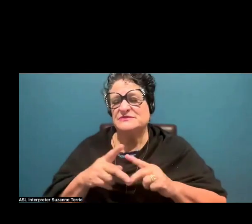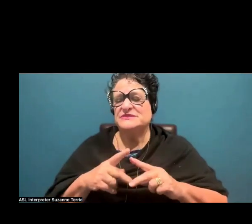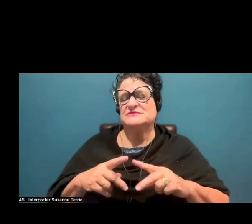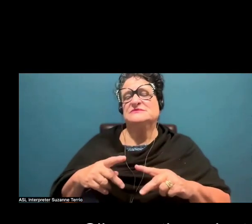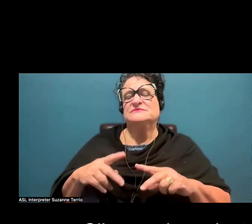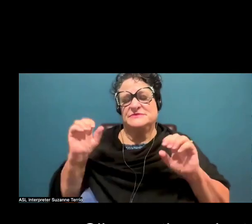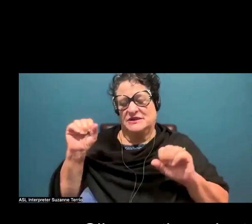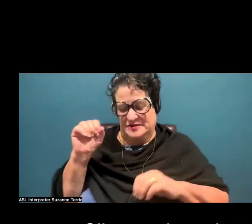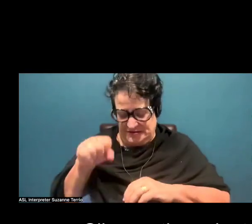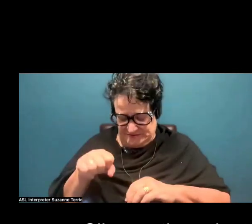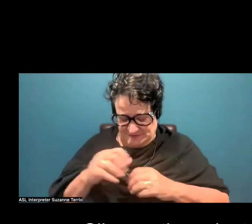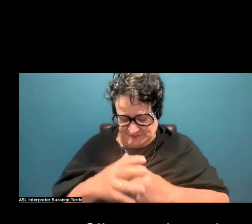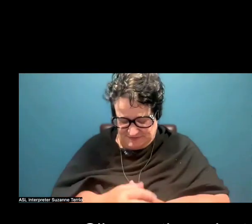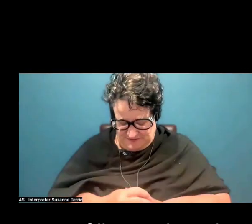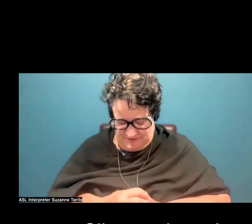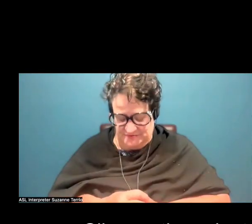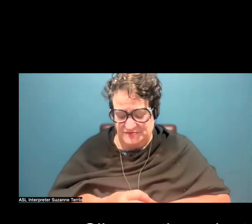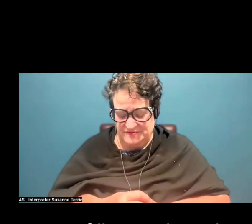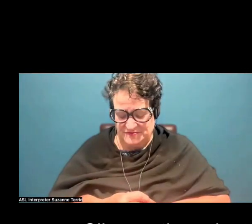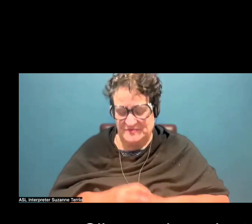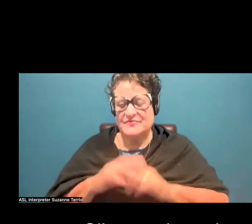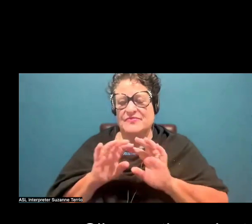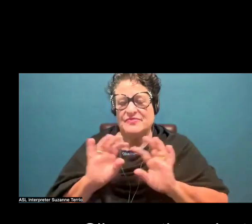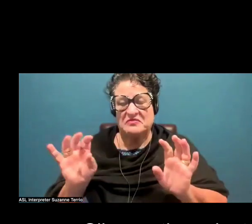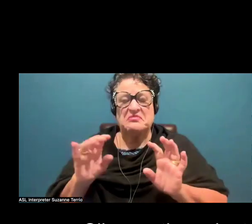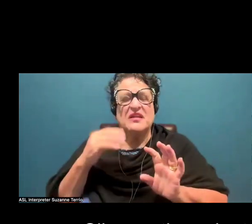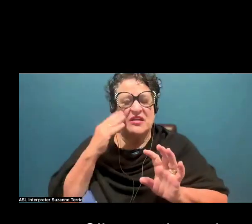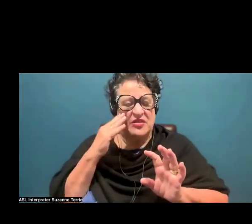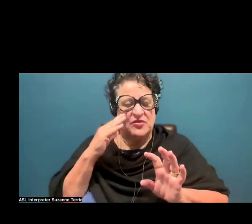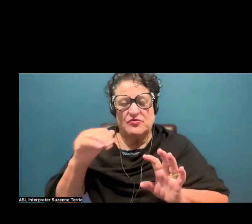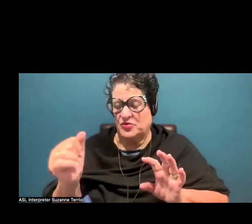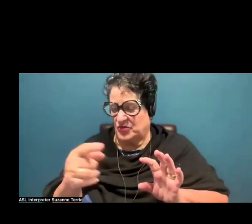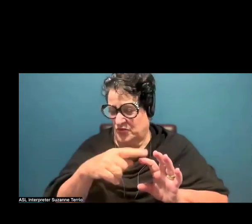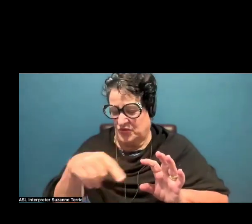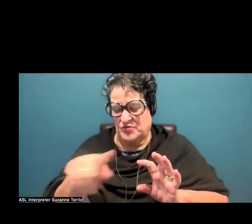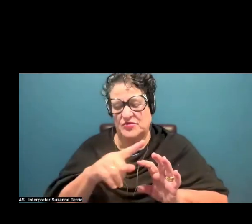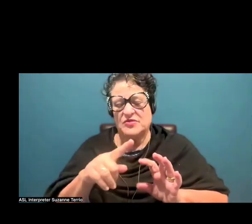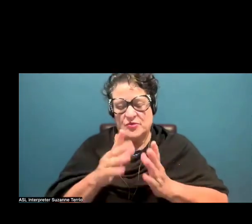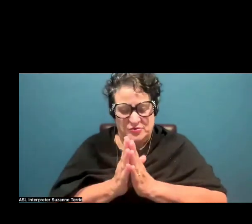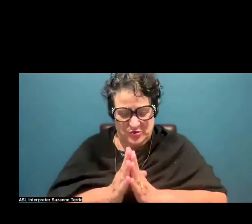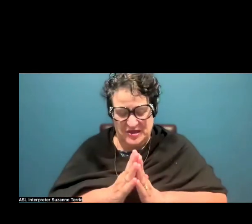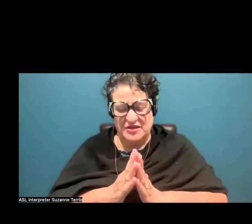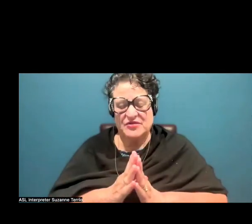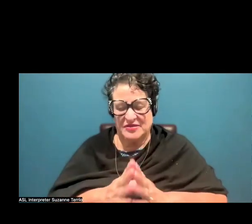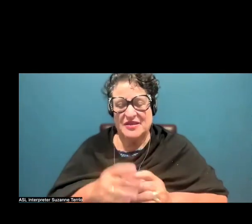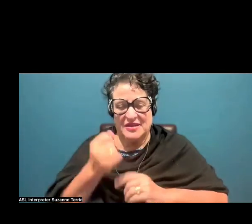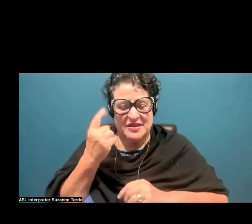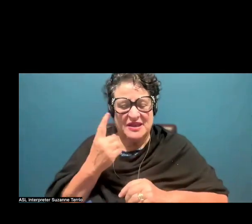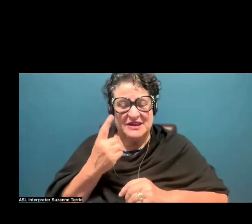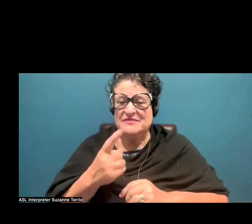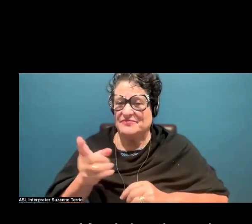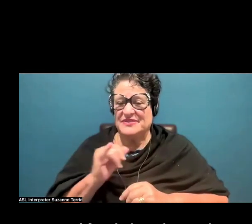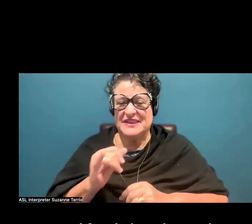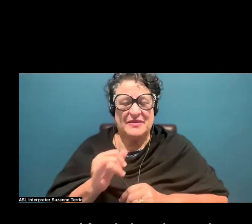hands. Silence, the volunteer said, but I know for almost everyone here, it will be prayer too. I get it. I've done the same